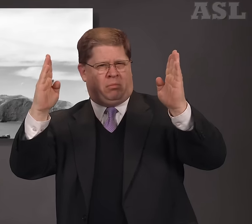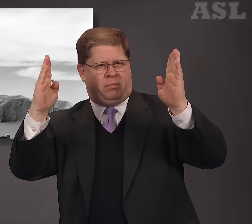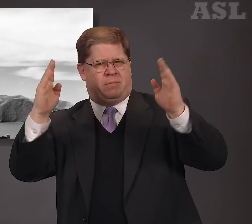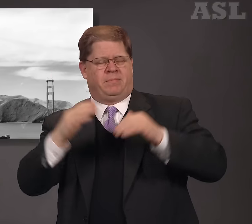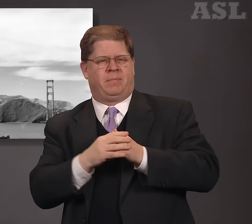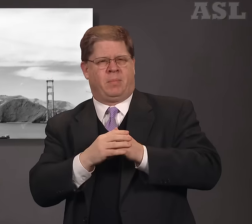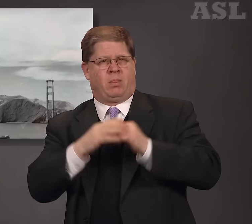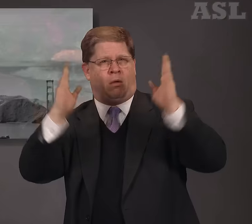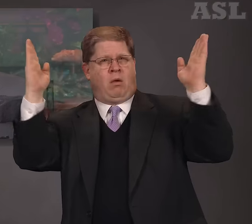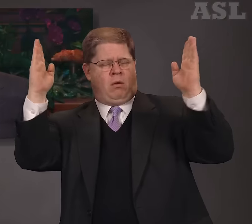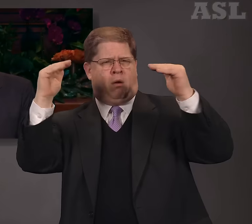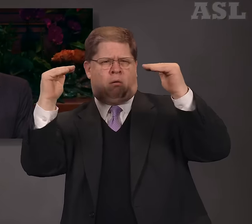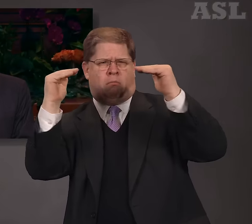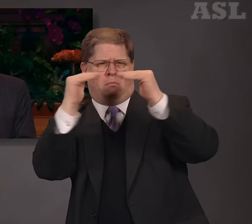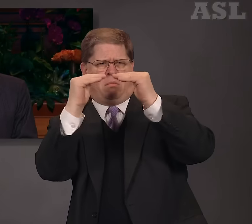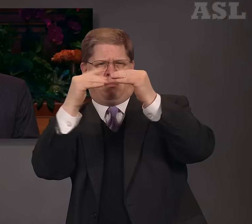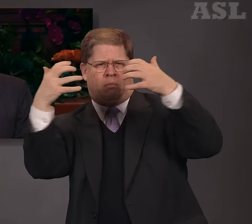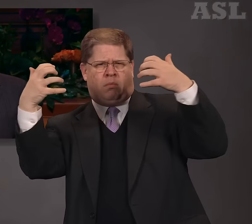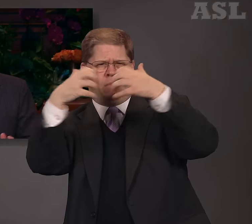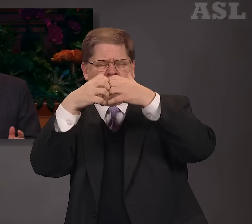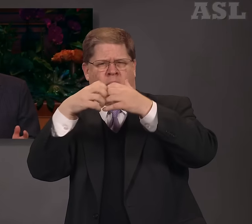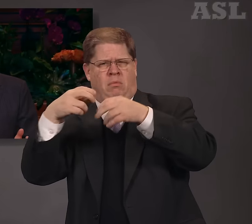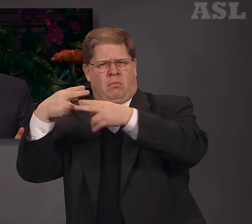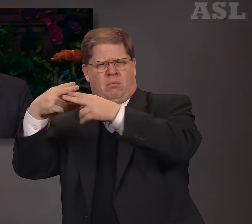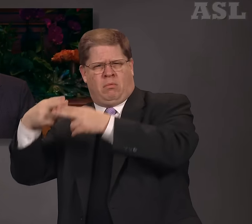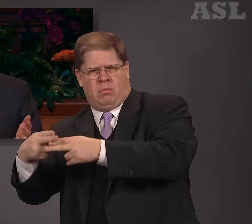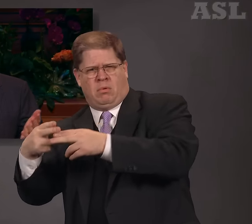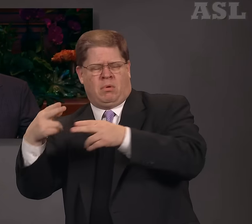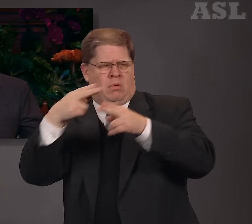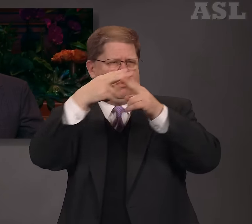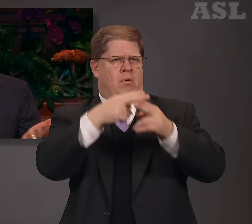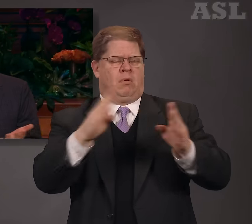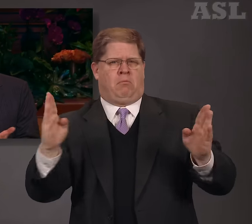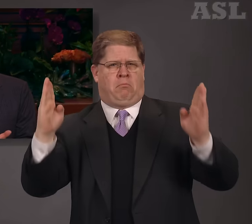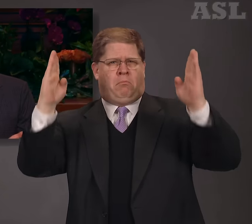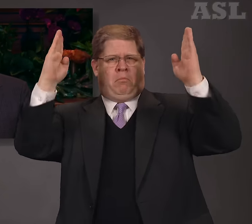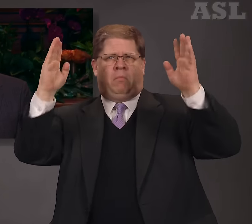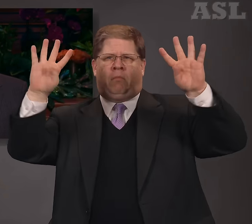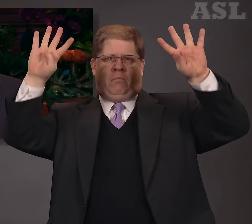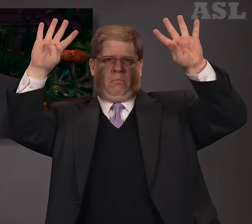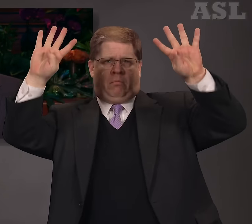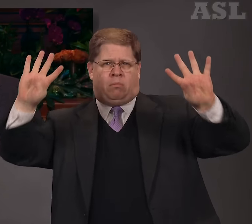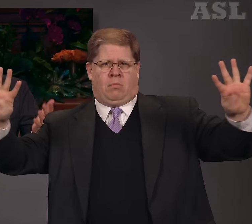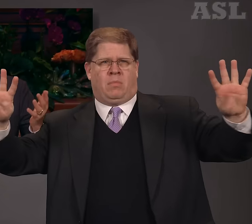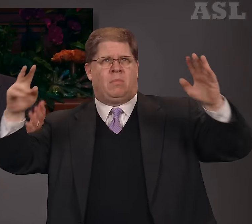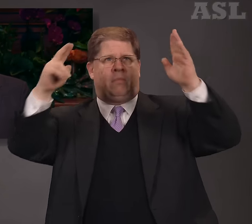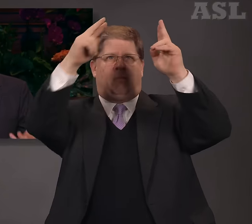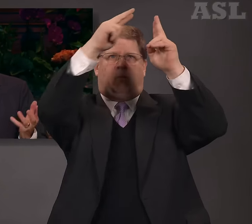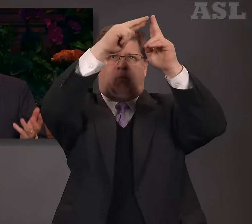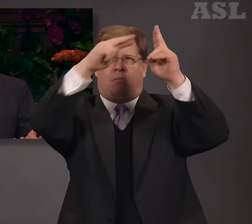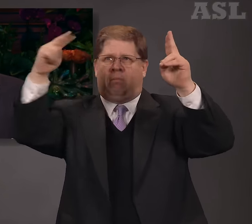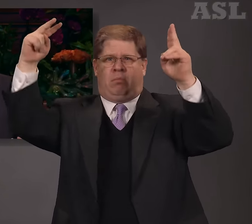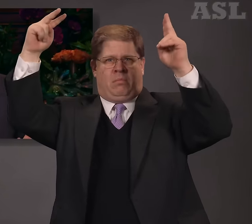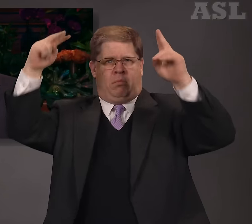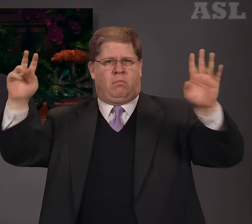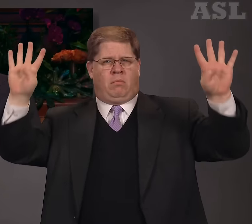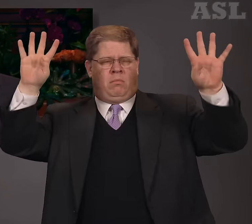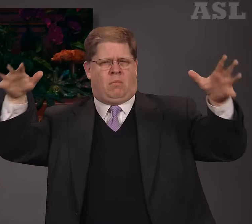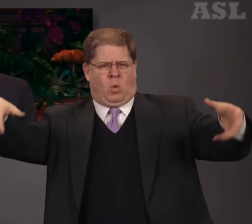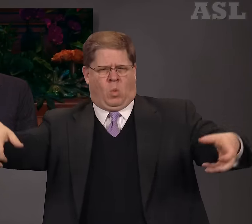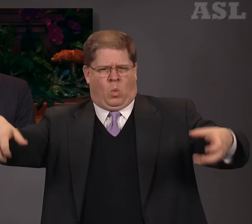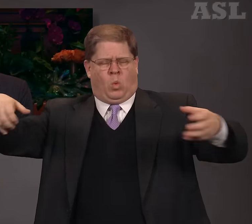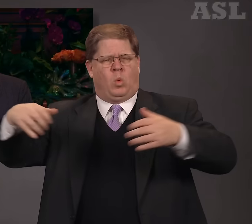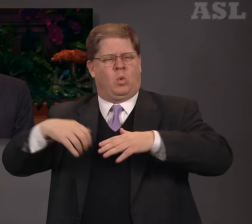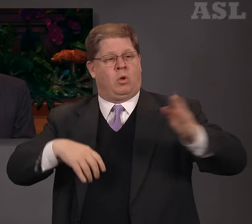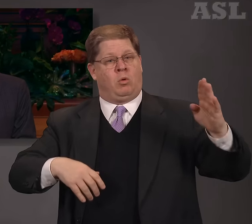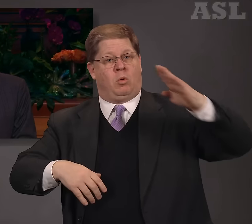constructed. Together, they shoulder the load of the sweeping main suspension cables, the vertical suspender cables, which